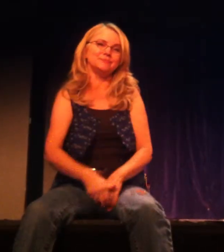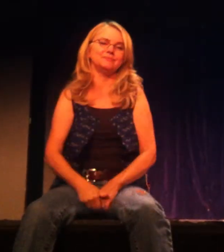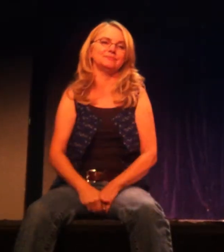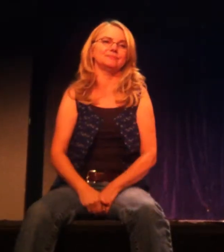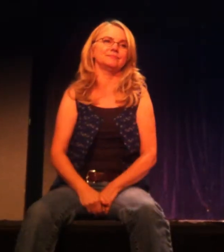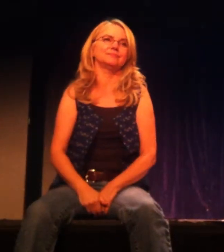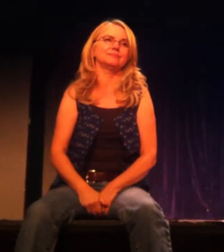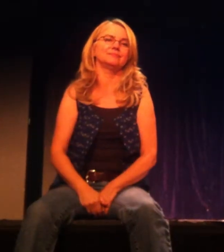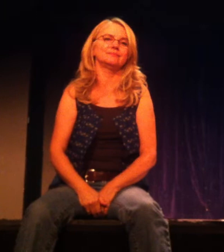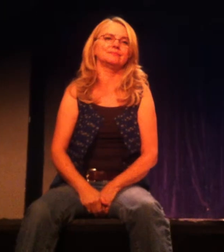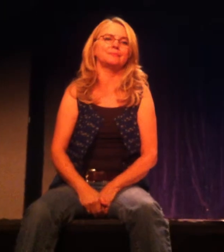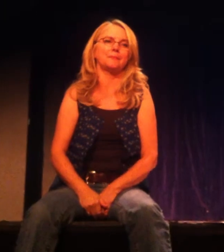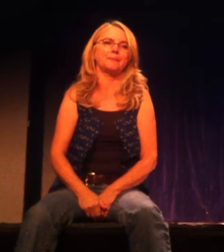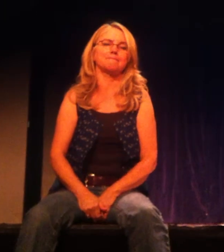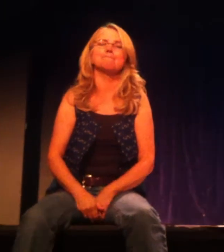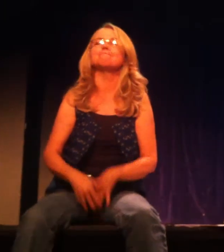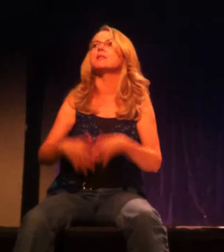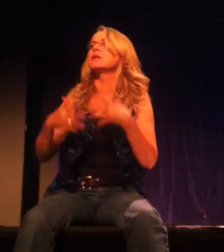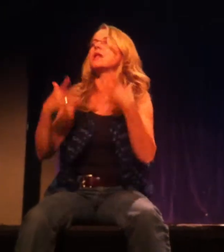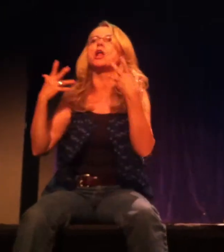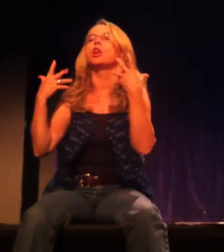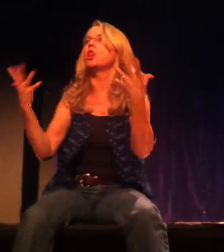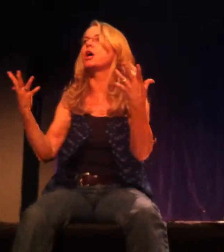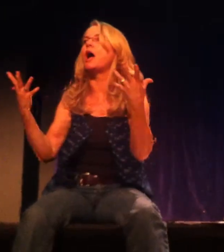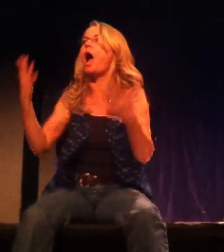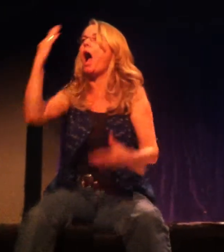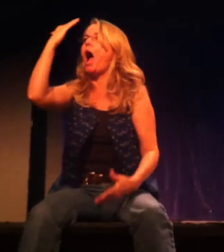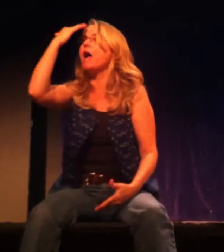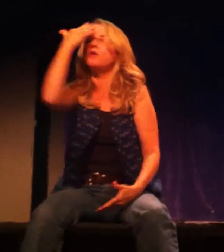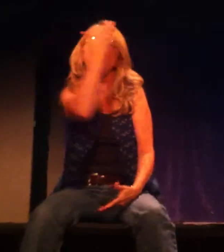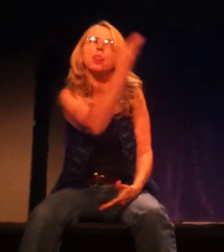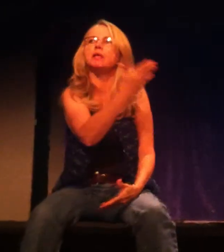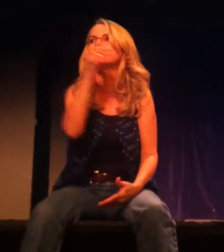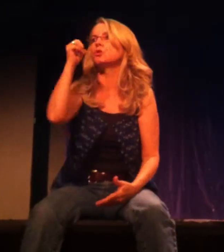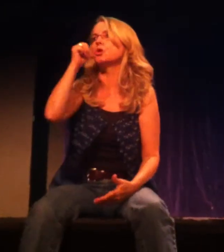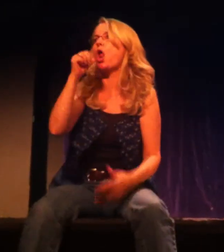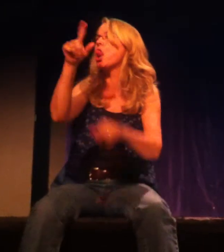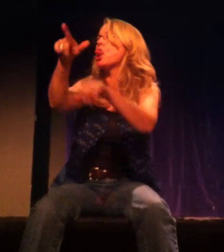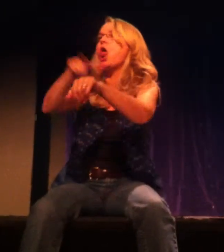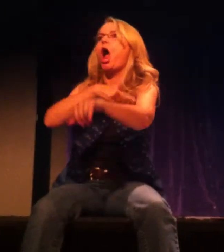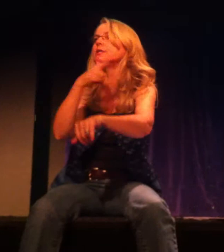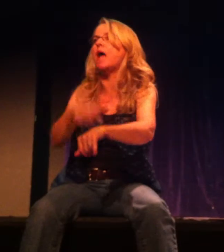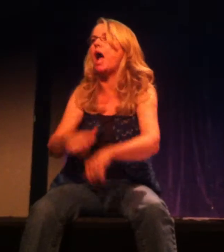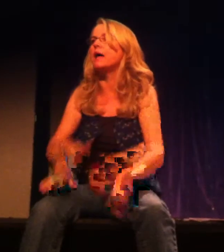Pat, look, I've known this girl a long time. She's not